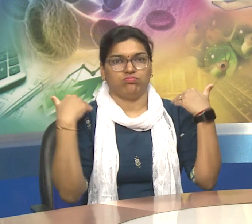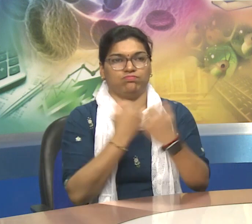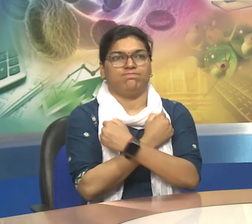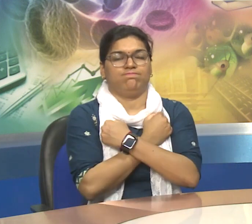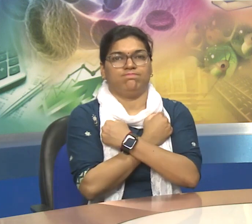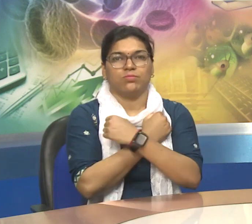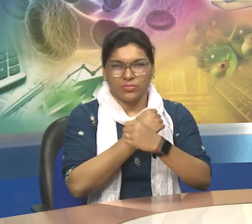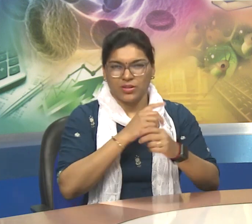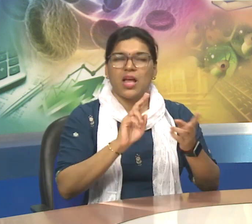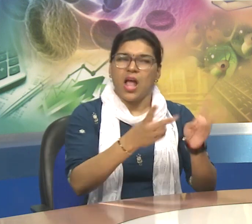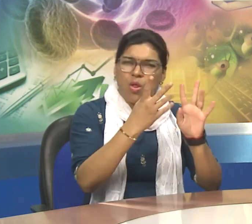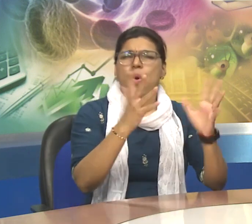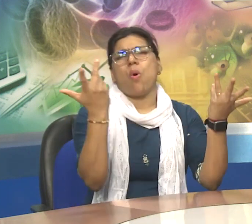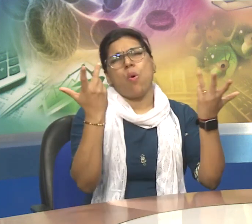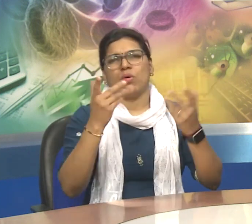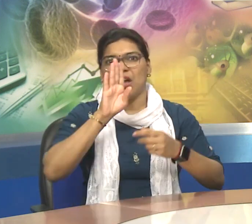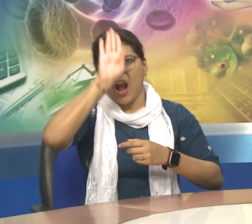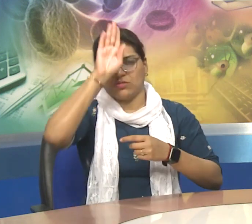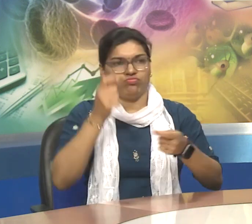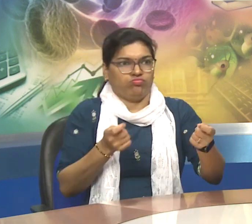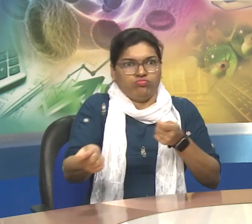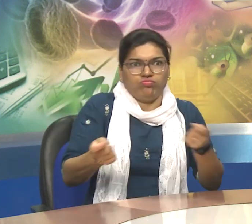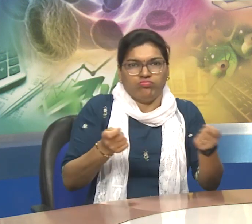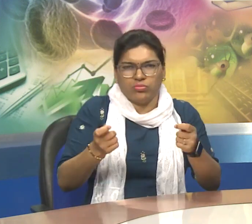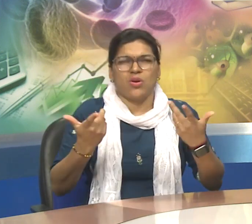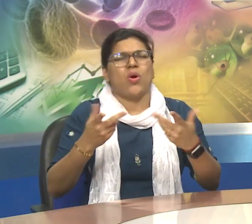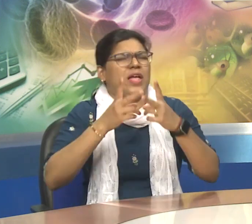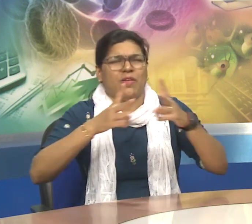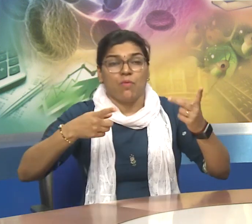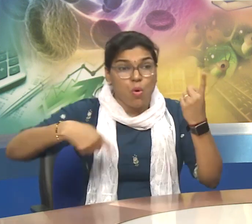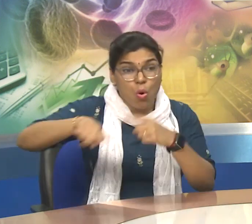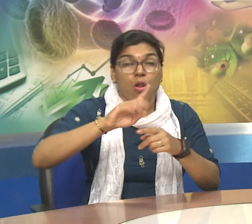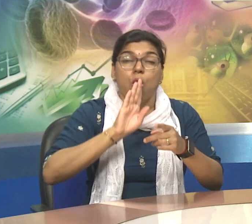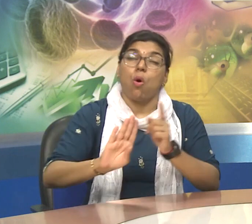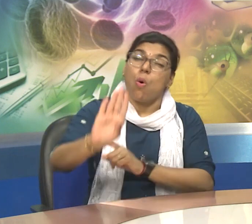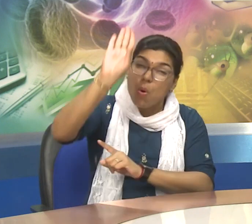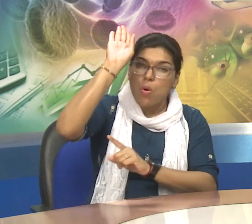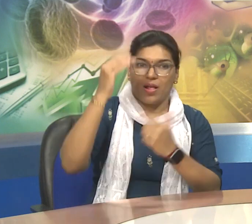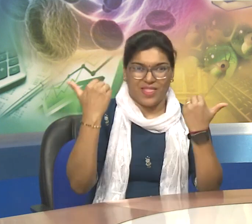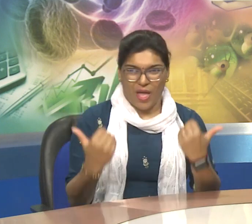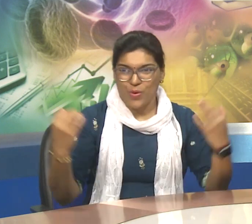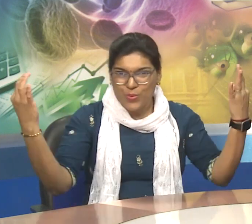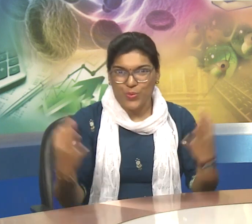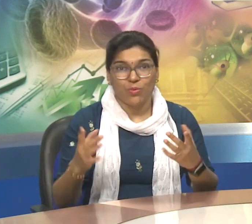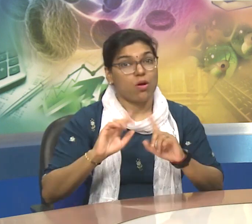means very old. When everything was managed by kings,